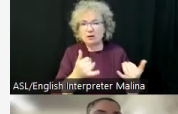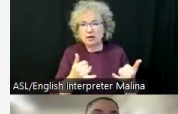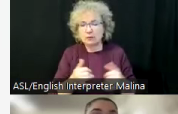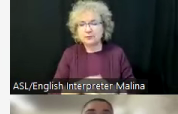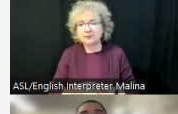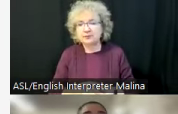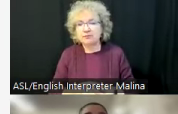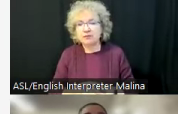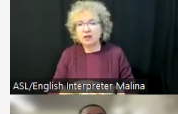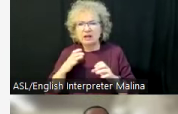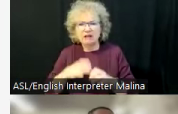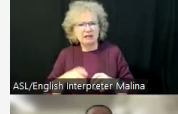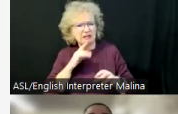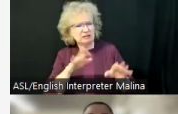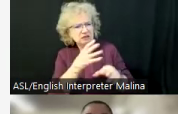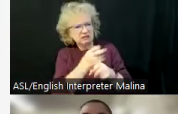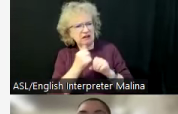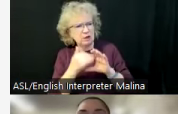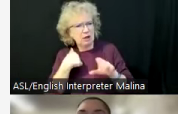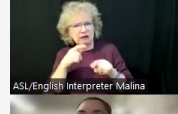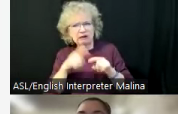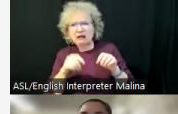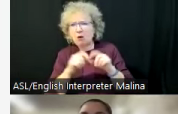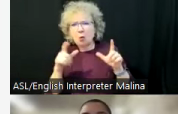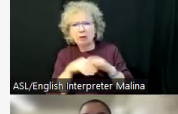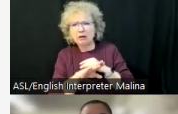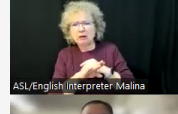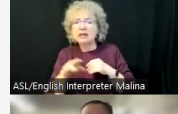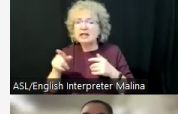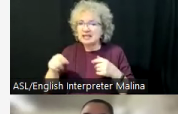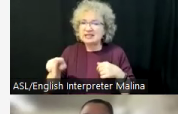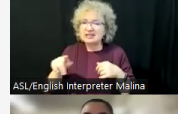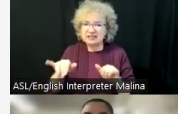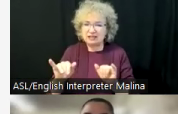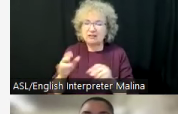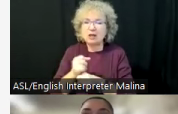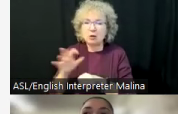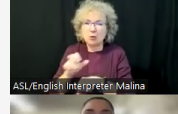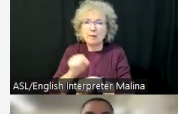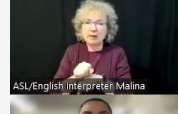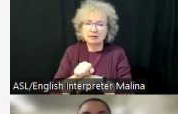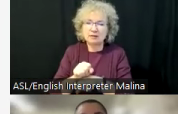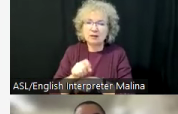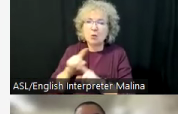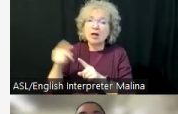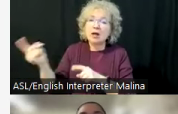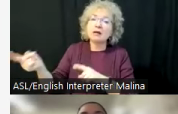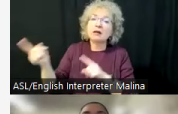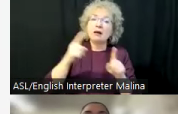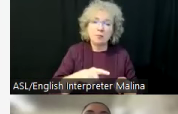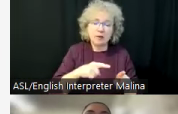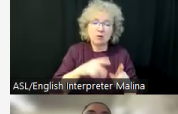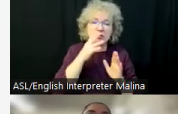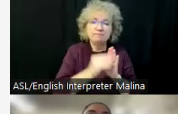client says, well, I got this email and I can't get into it, they'll still get an appointment and we'll just have them fill out that information when they come into their appointment.